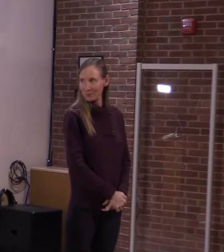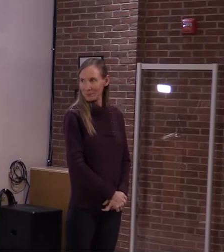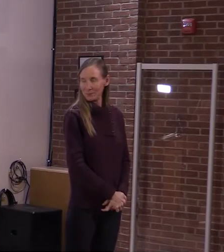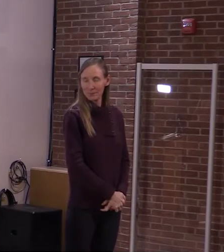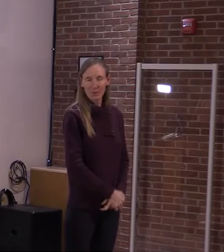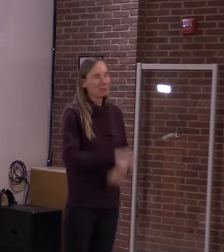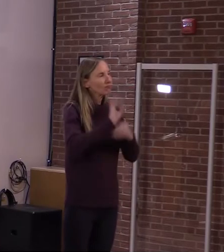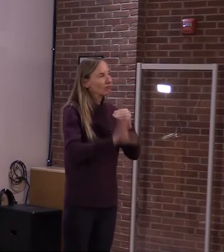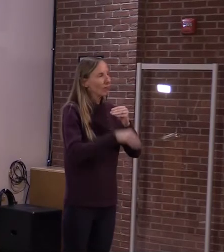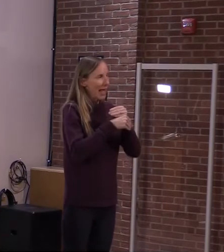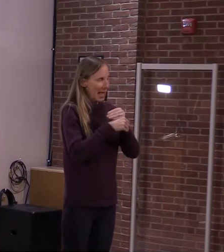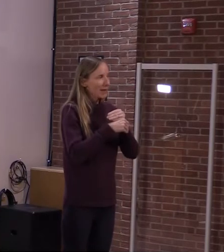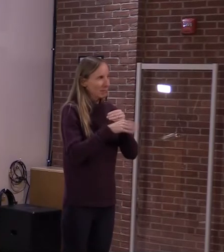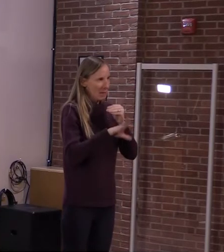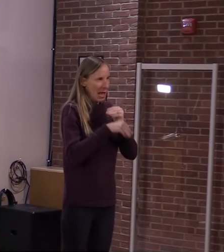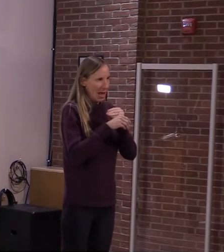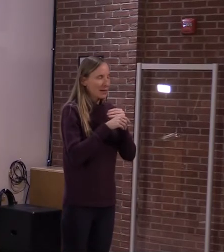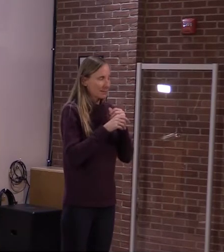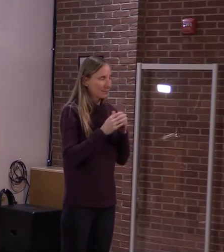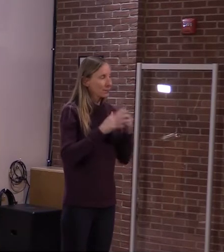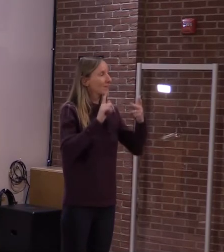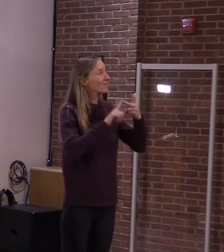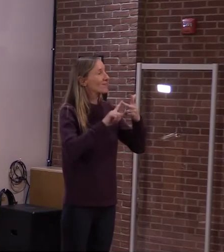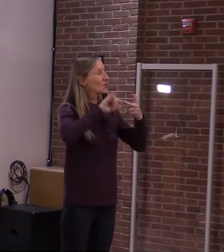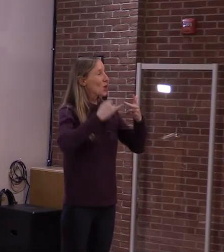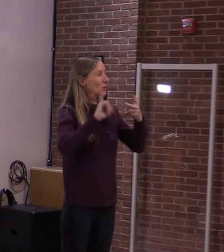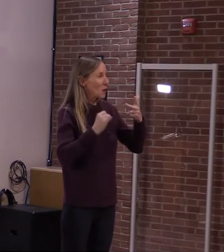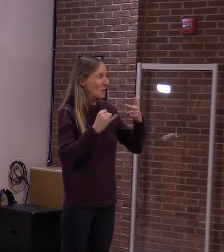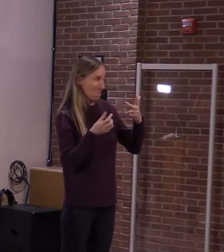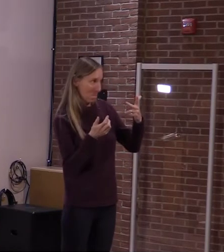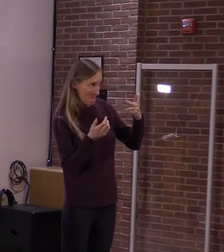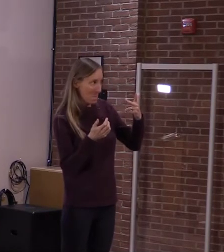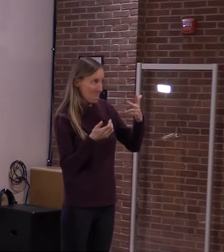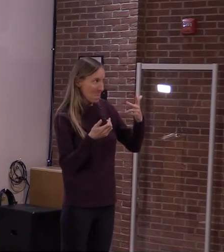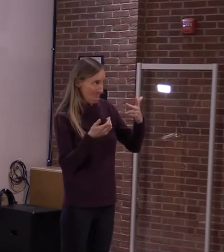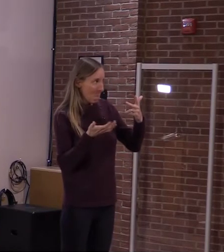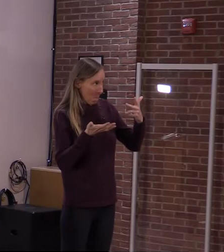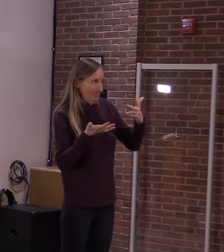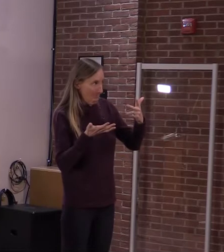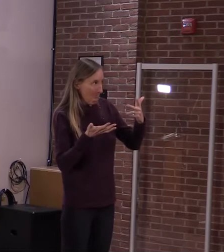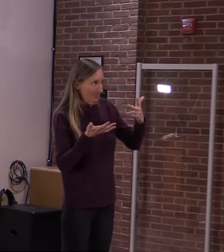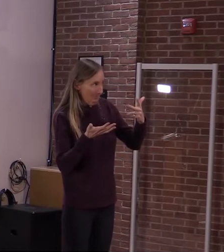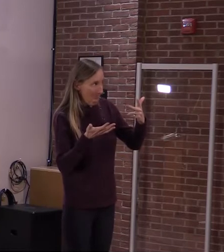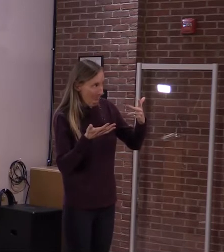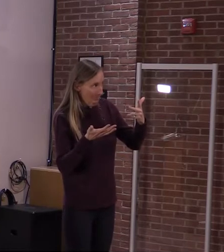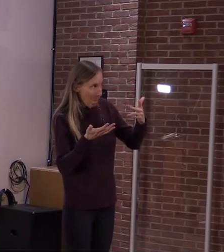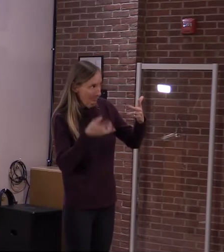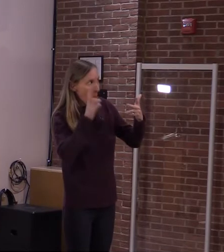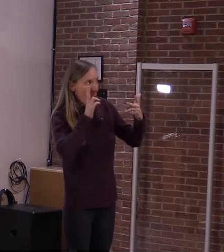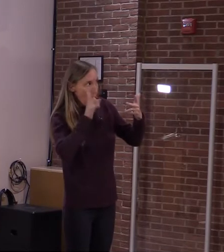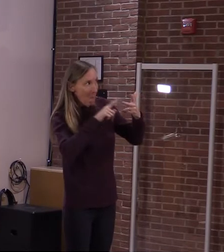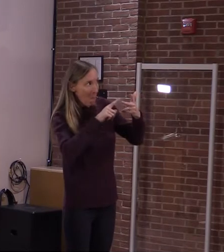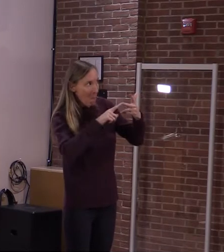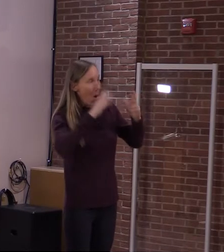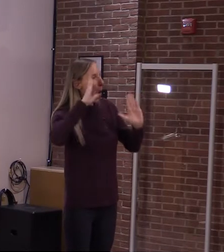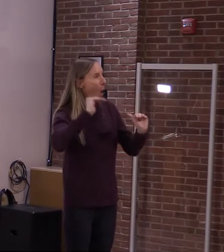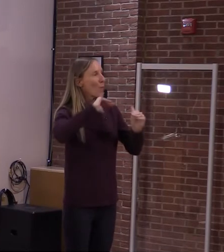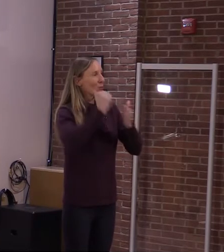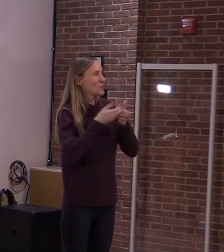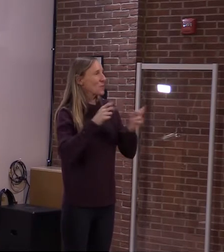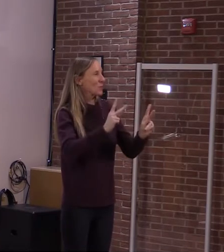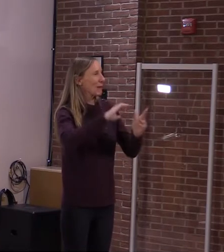Aaron, in addition to the availability of the Johnson & Johnson coming aboard, which will give us new opportunities to explore with our college